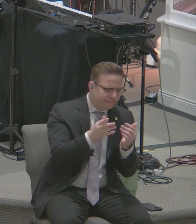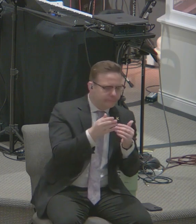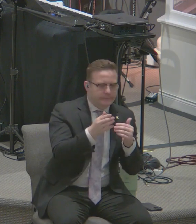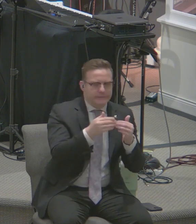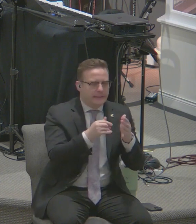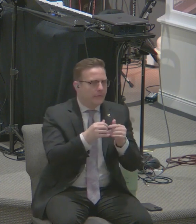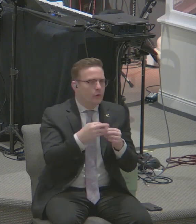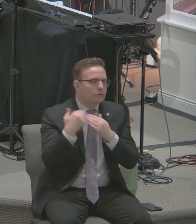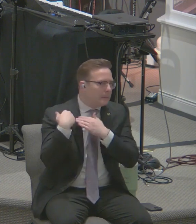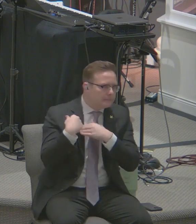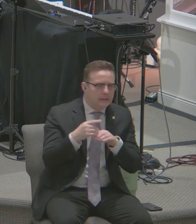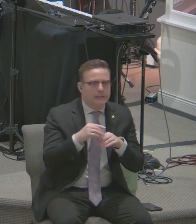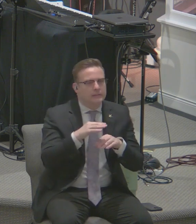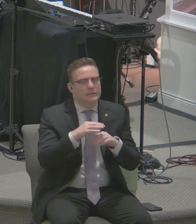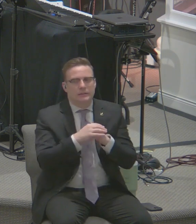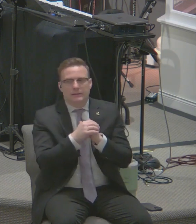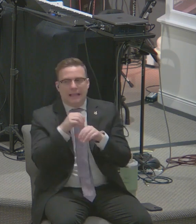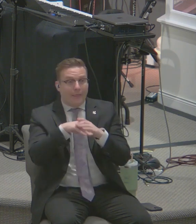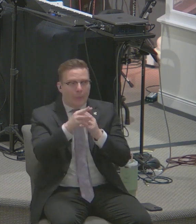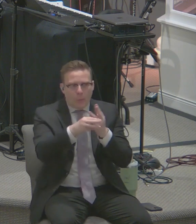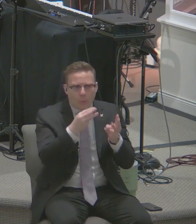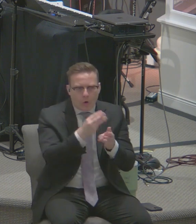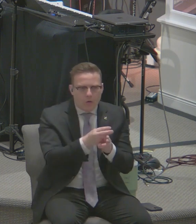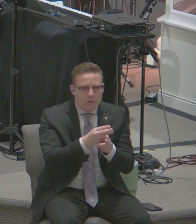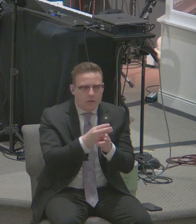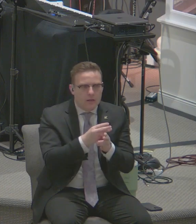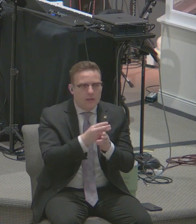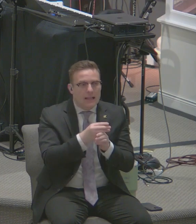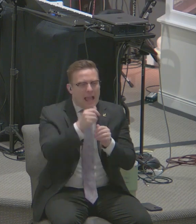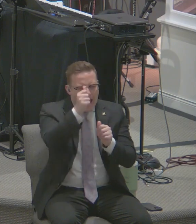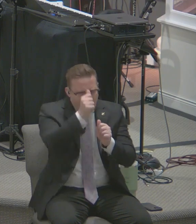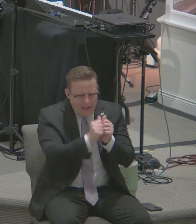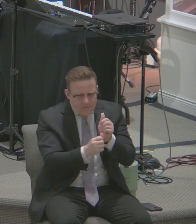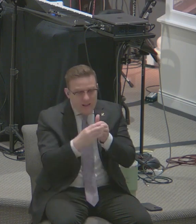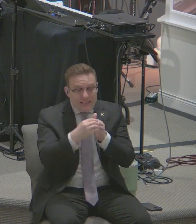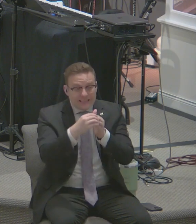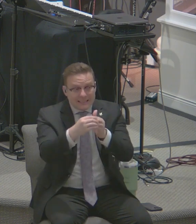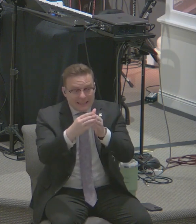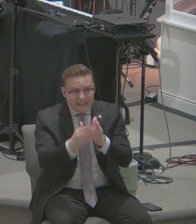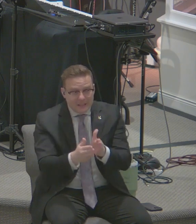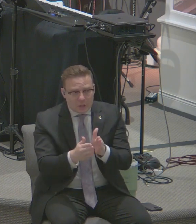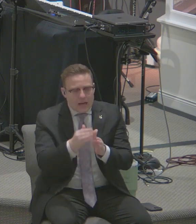capacity on the planet is there by God's ordinance.